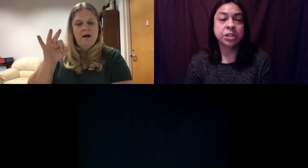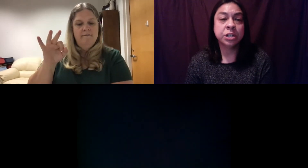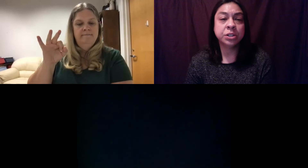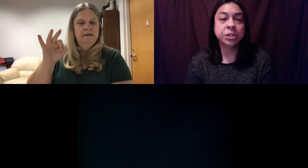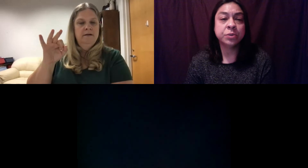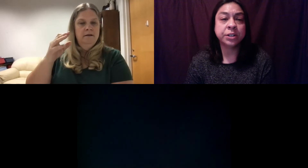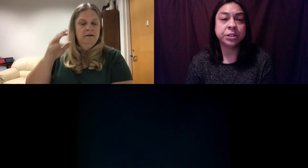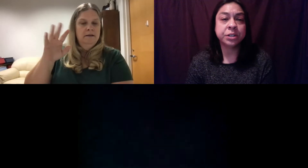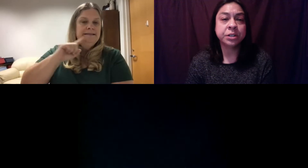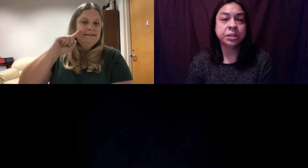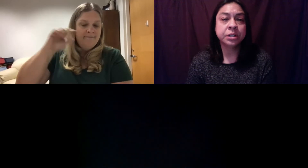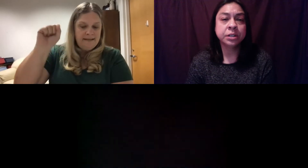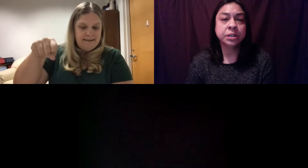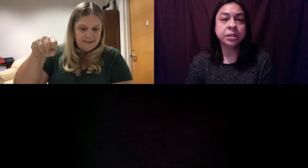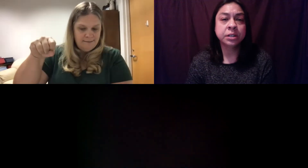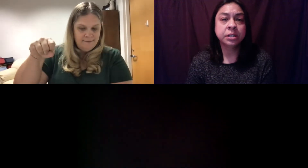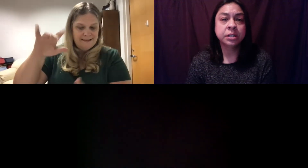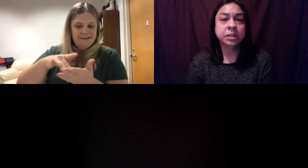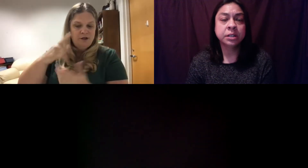She is also the director